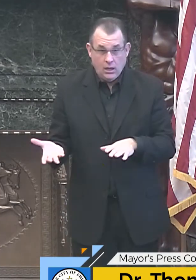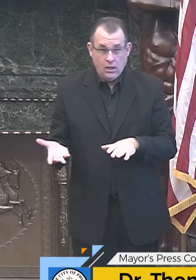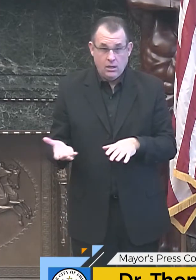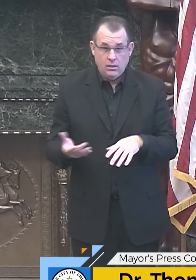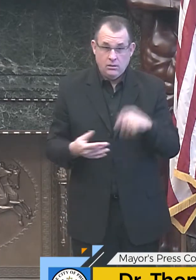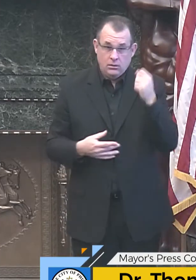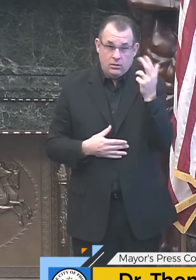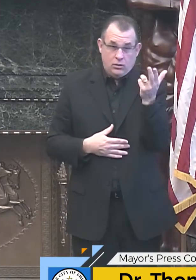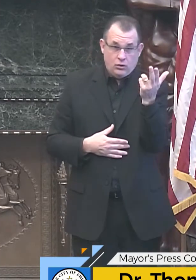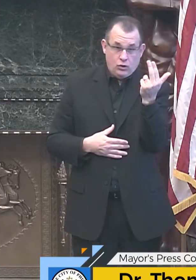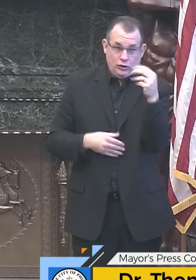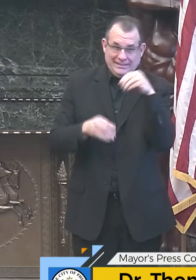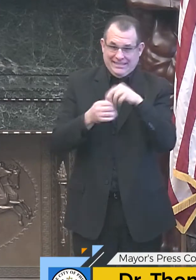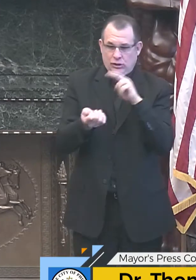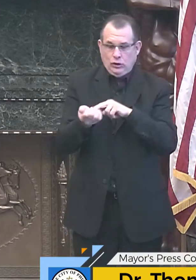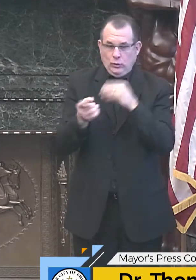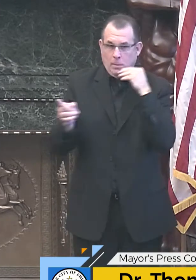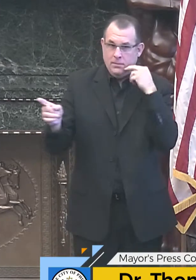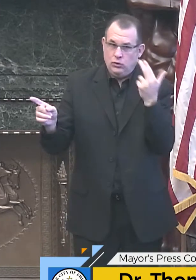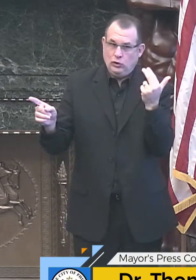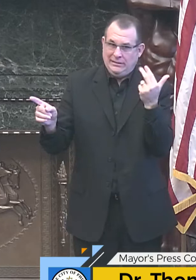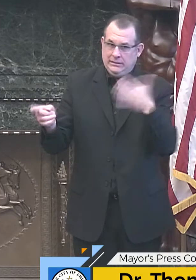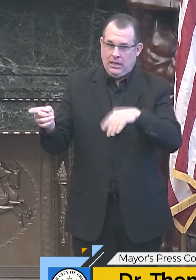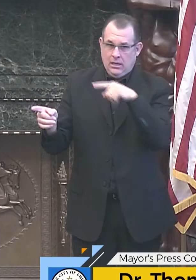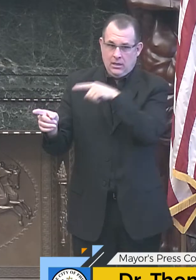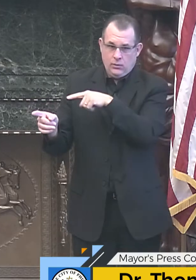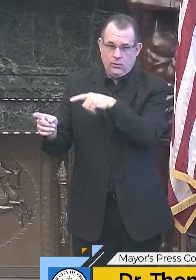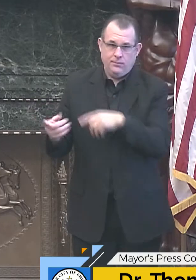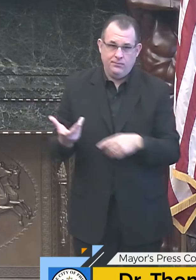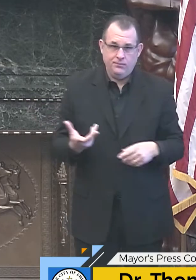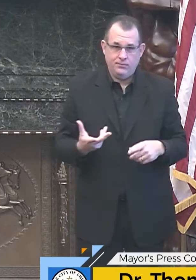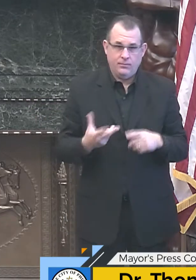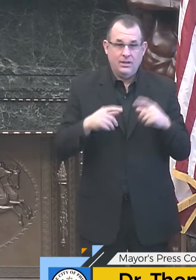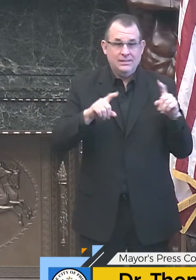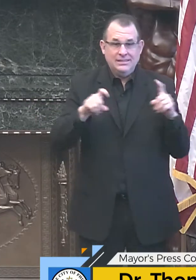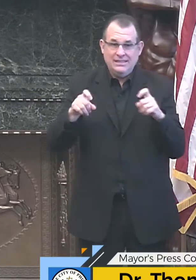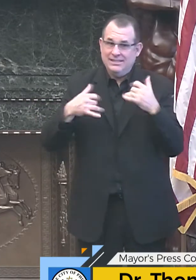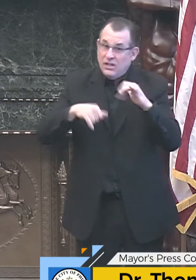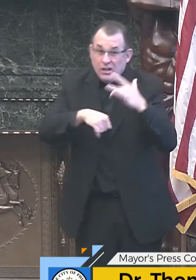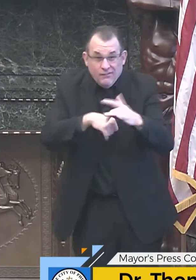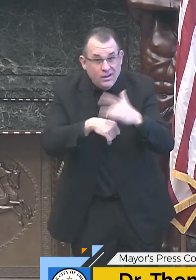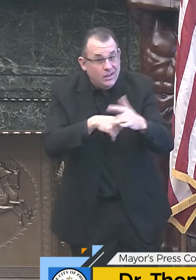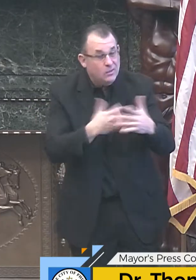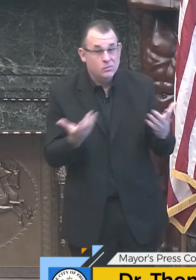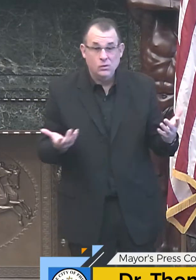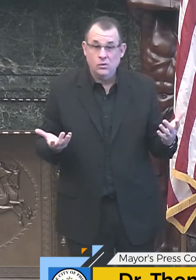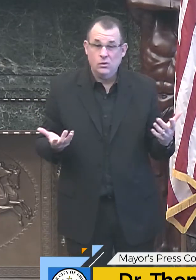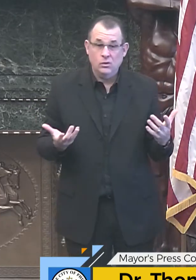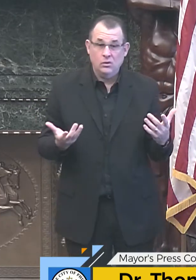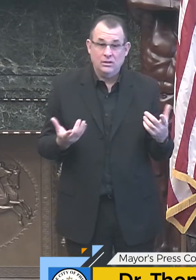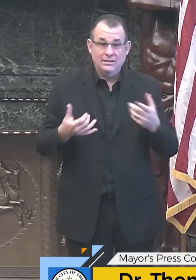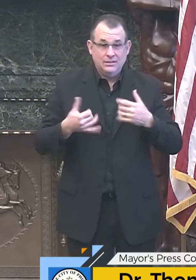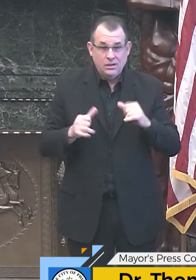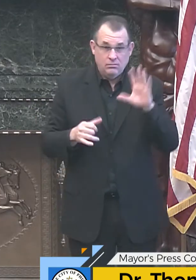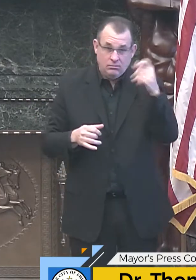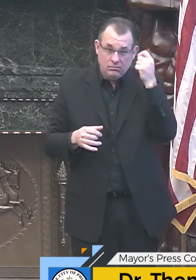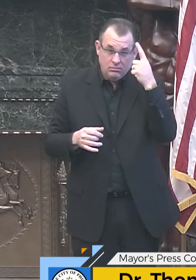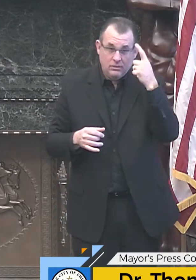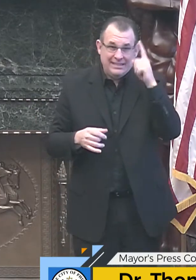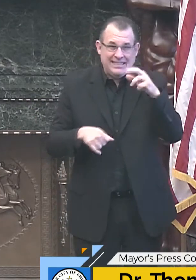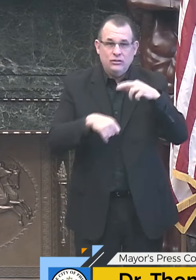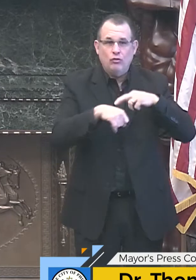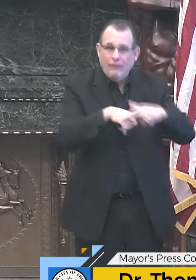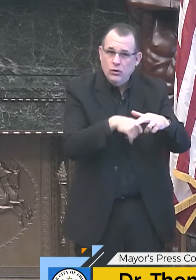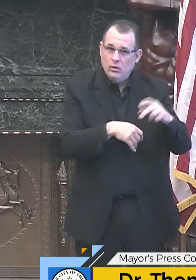nursing homes. A little bit about testing. Testing is still available at most hospitals, has really unchanged. It's by referral.